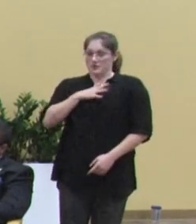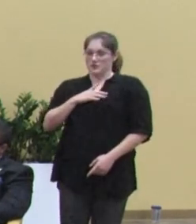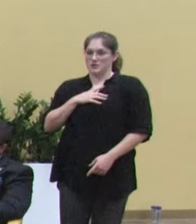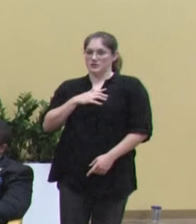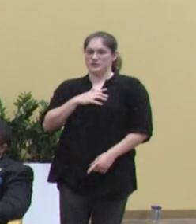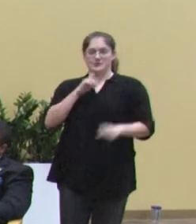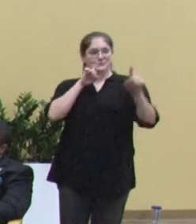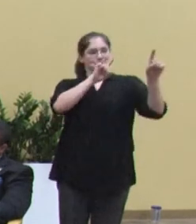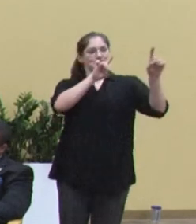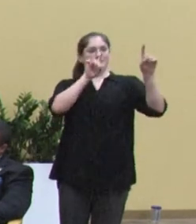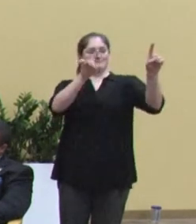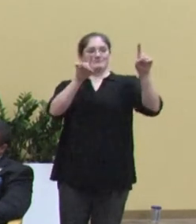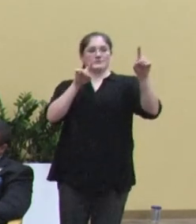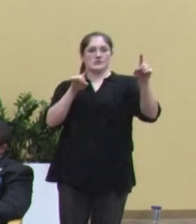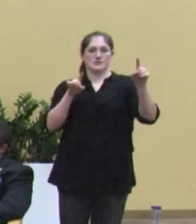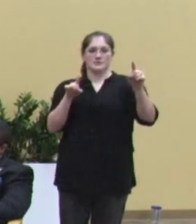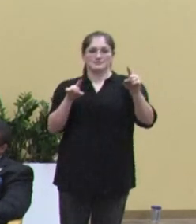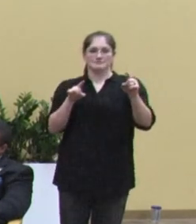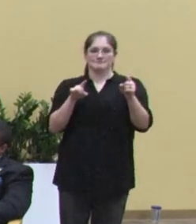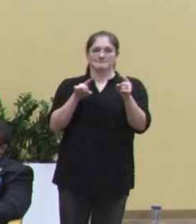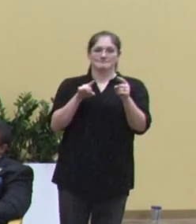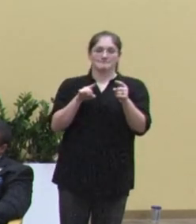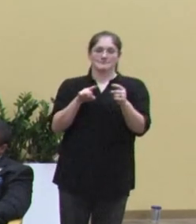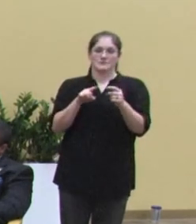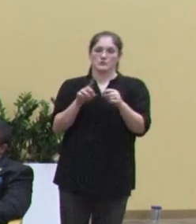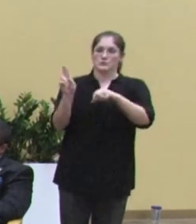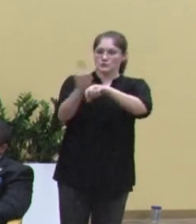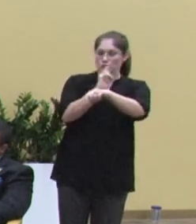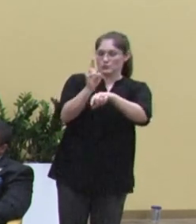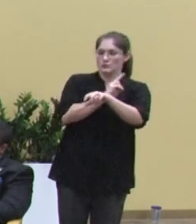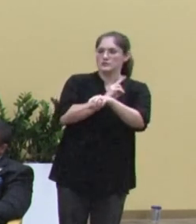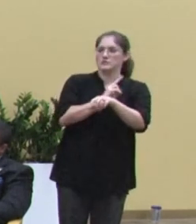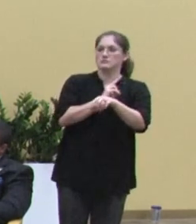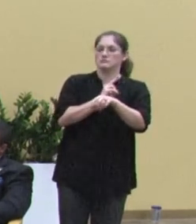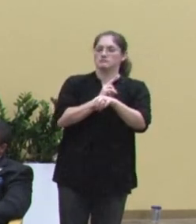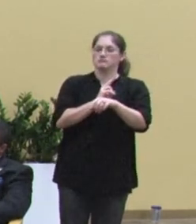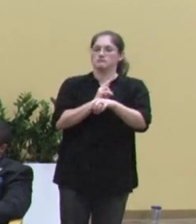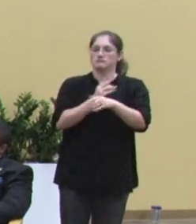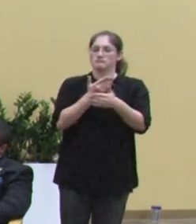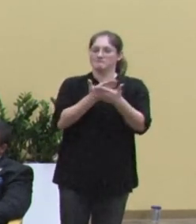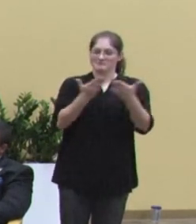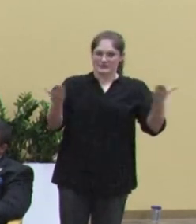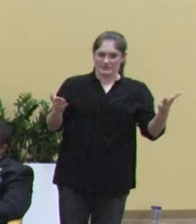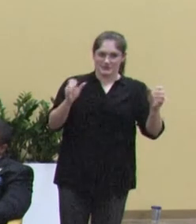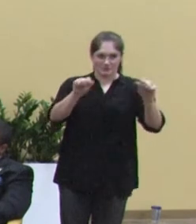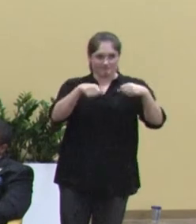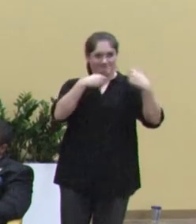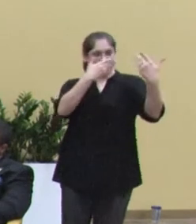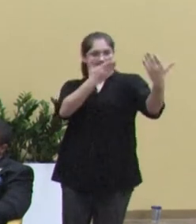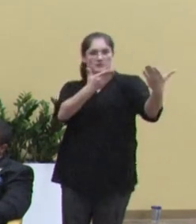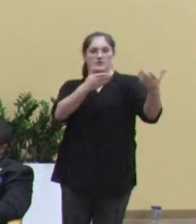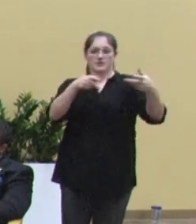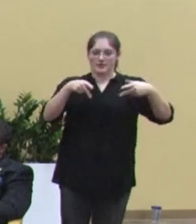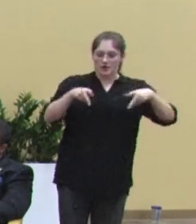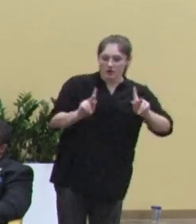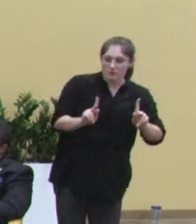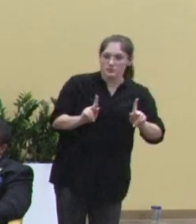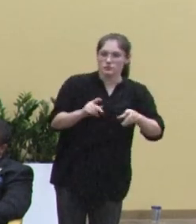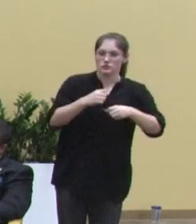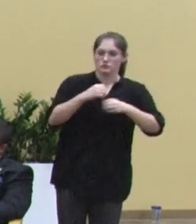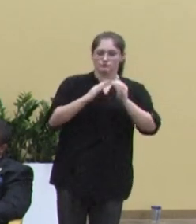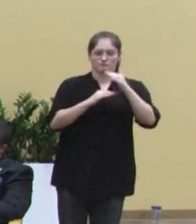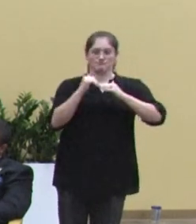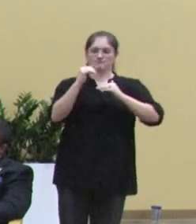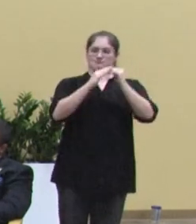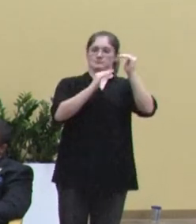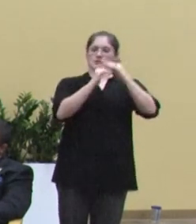taking advantage of access. We're taking advantage of the opportunity to create our